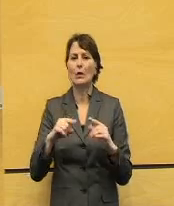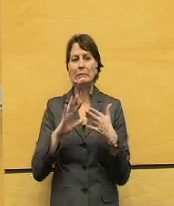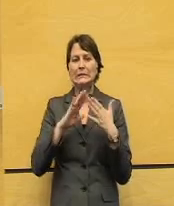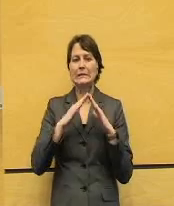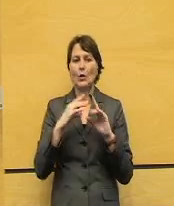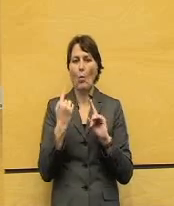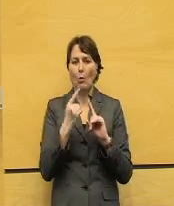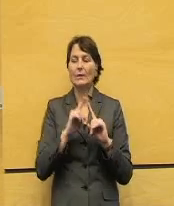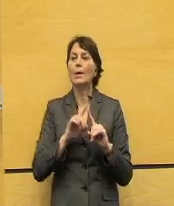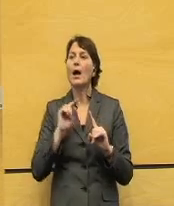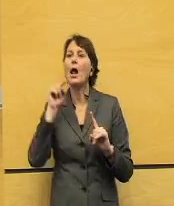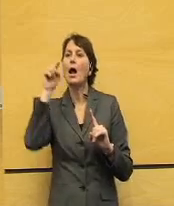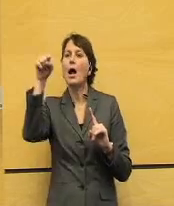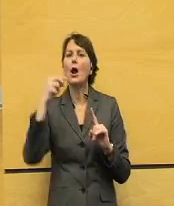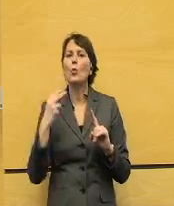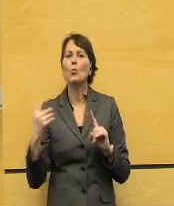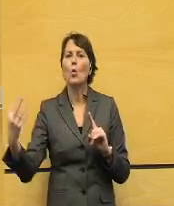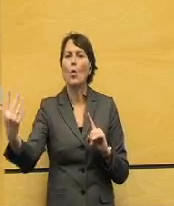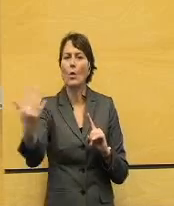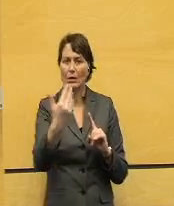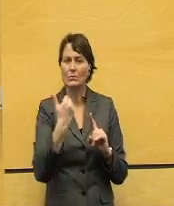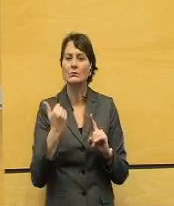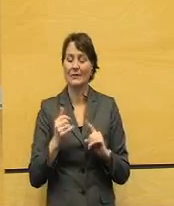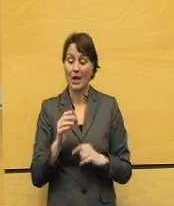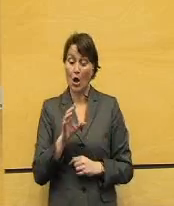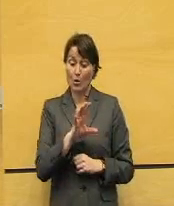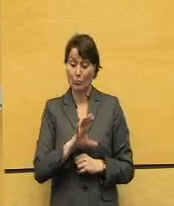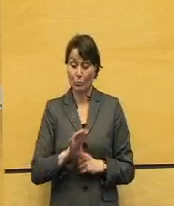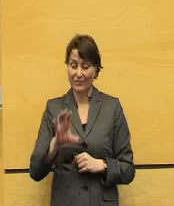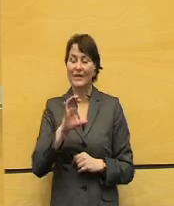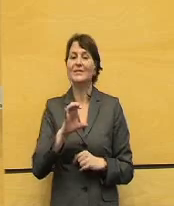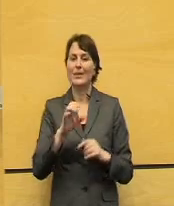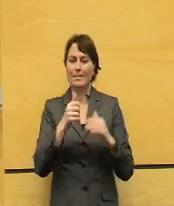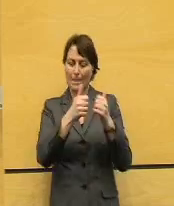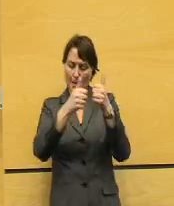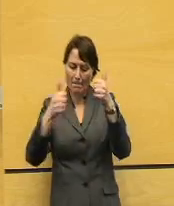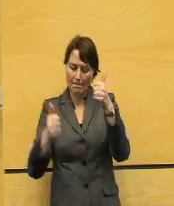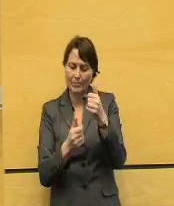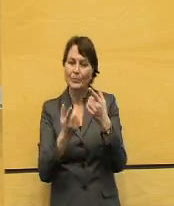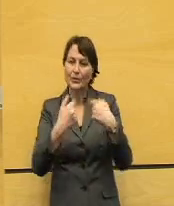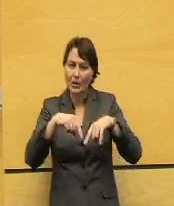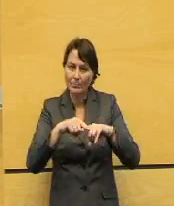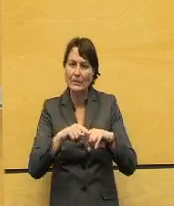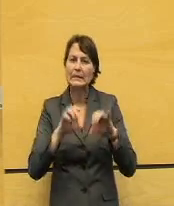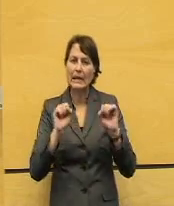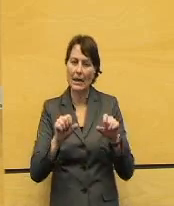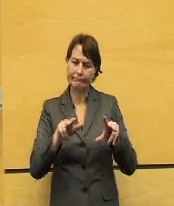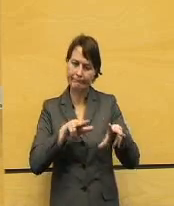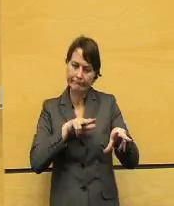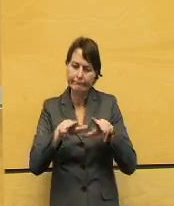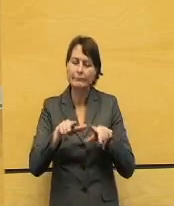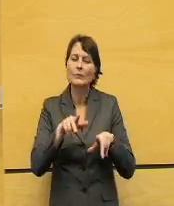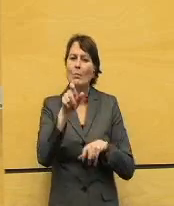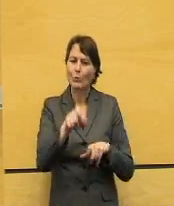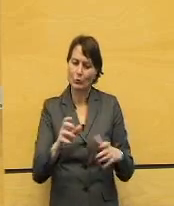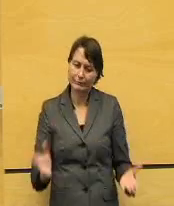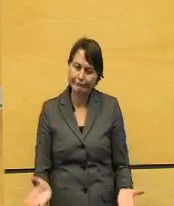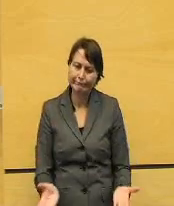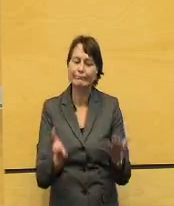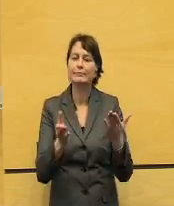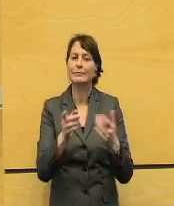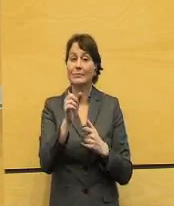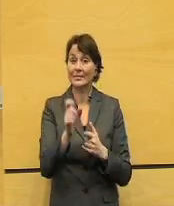fund through the provincial subcommittee allocation of funding for organization for persons with